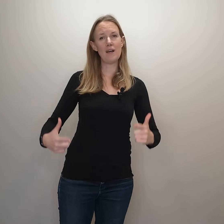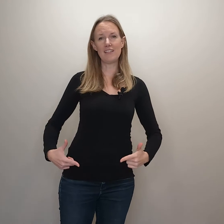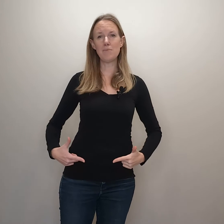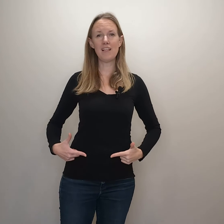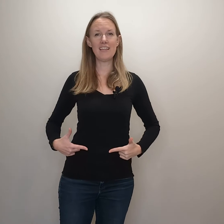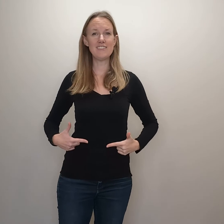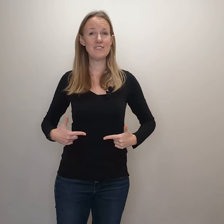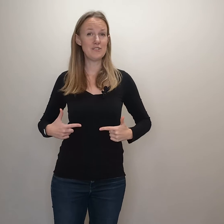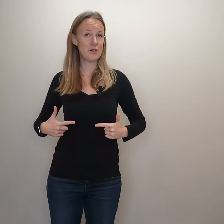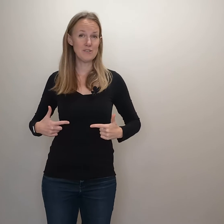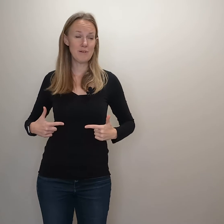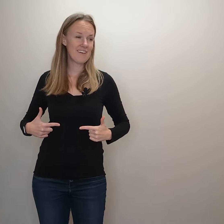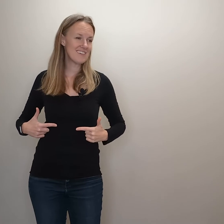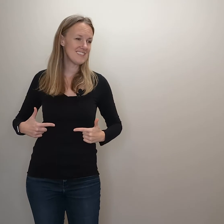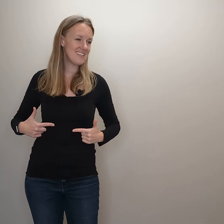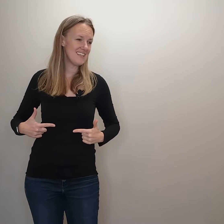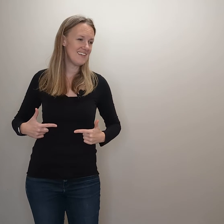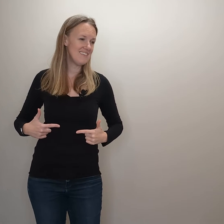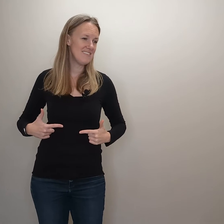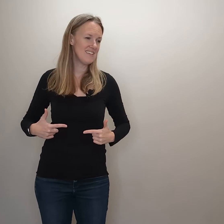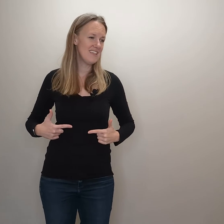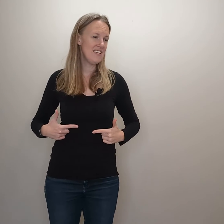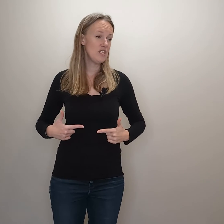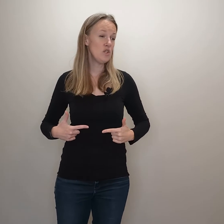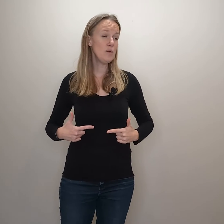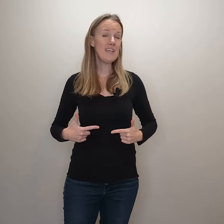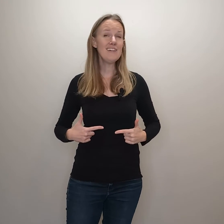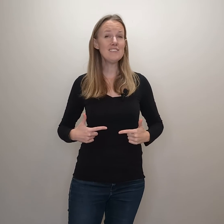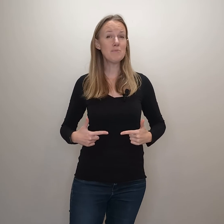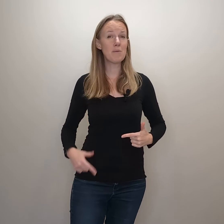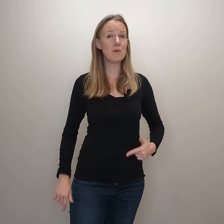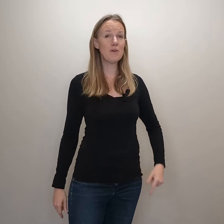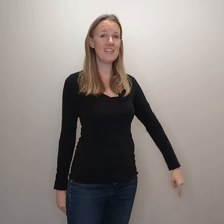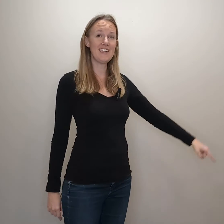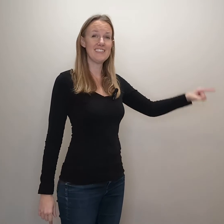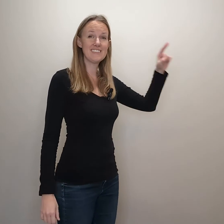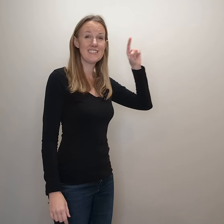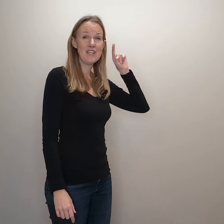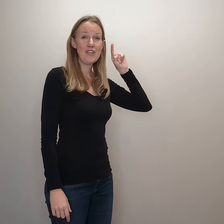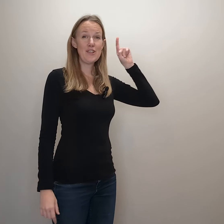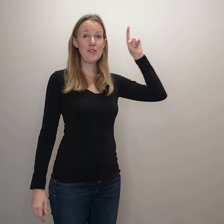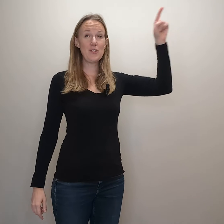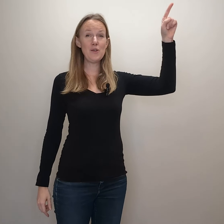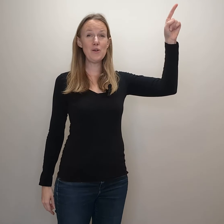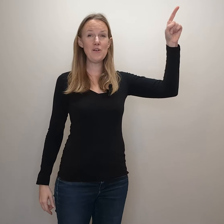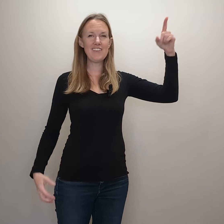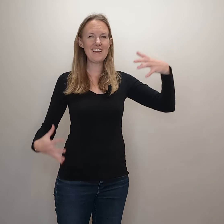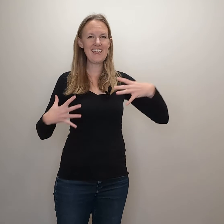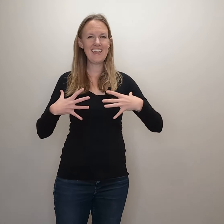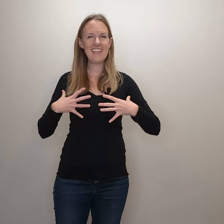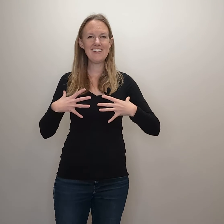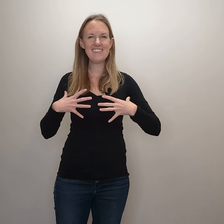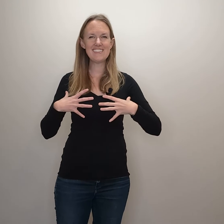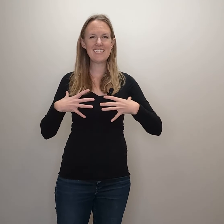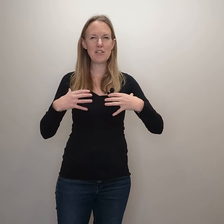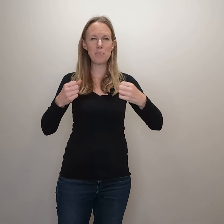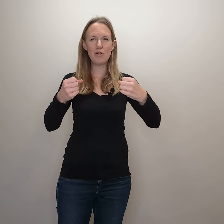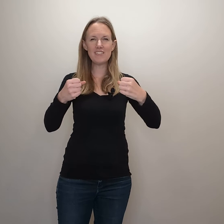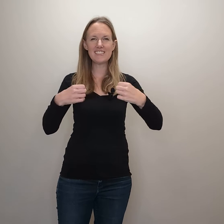dwelling place. You chose my heart to live. You healed my brokenness. You, and then healed, it's like you're pulling